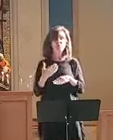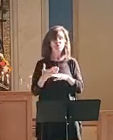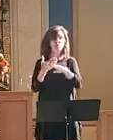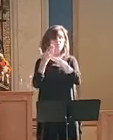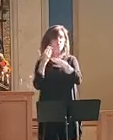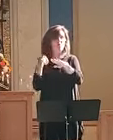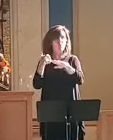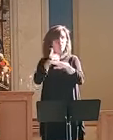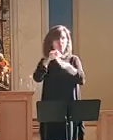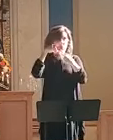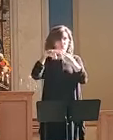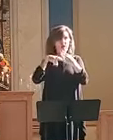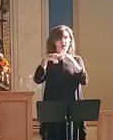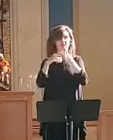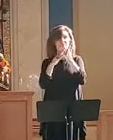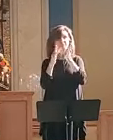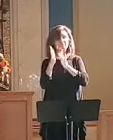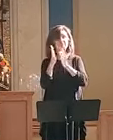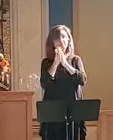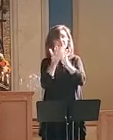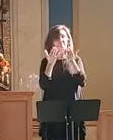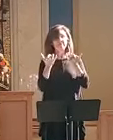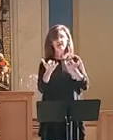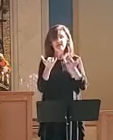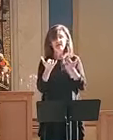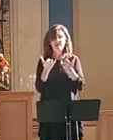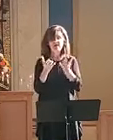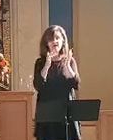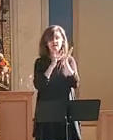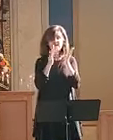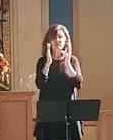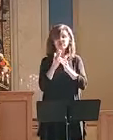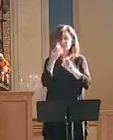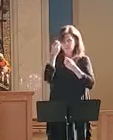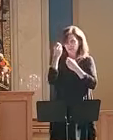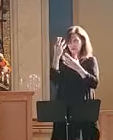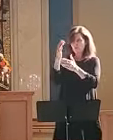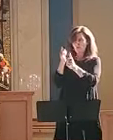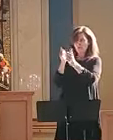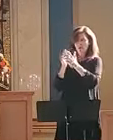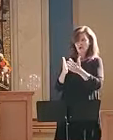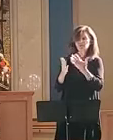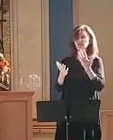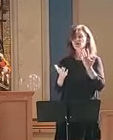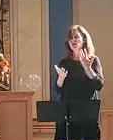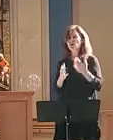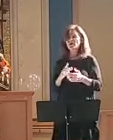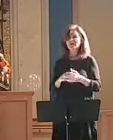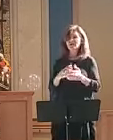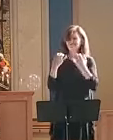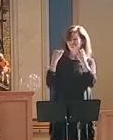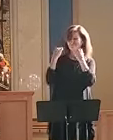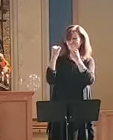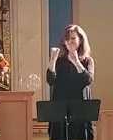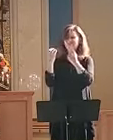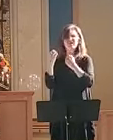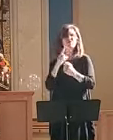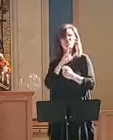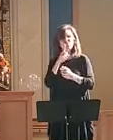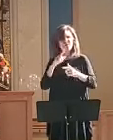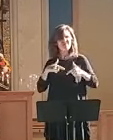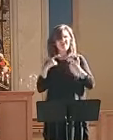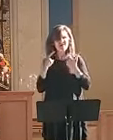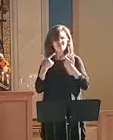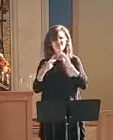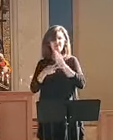today's reading, Jesus has shared with his disciples the audacious reality that makes up the